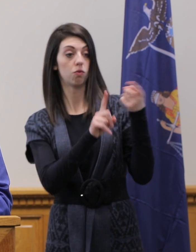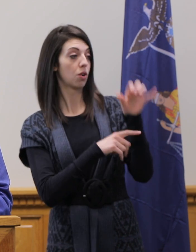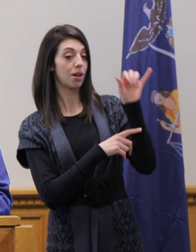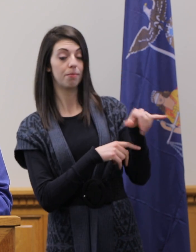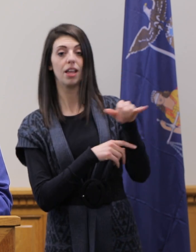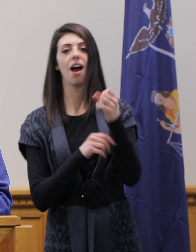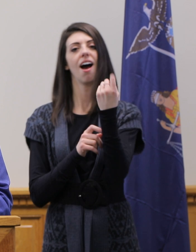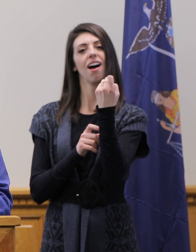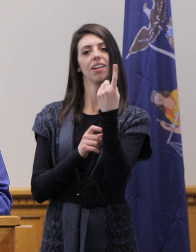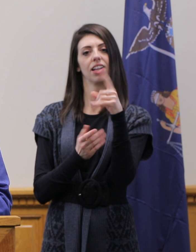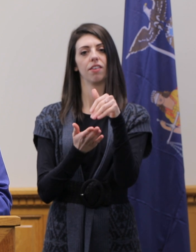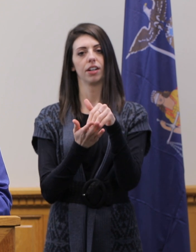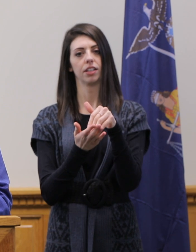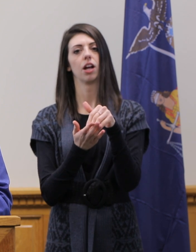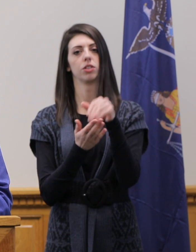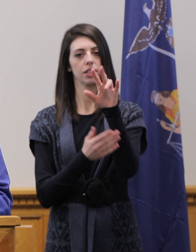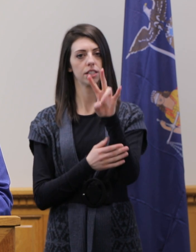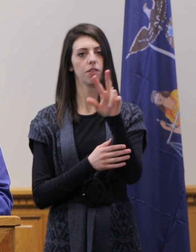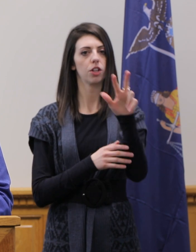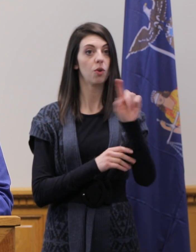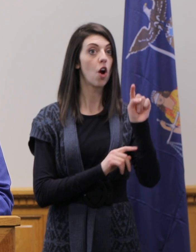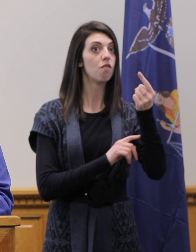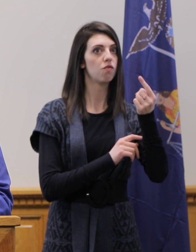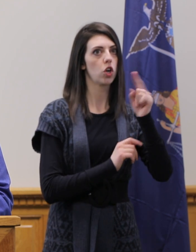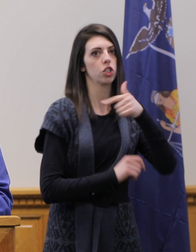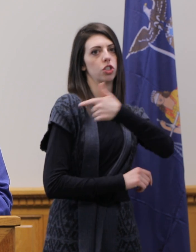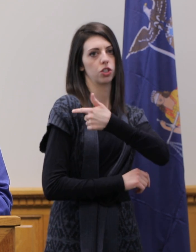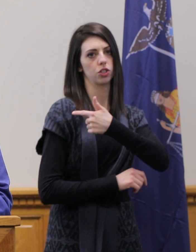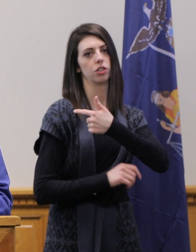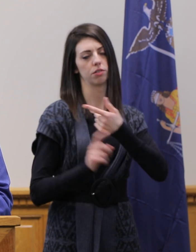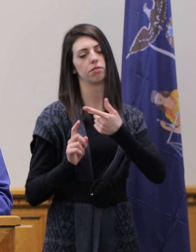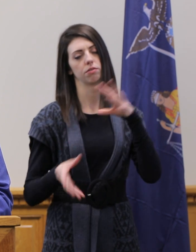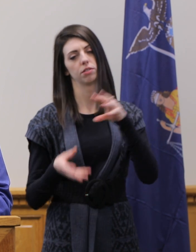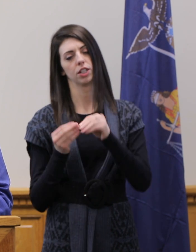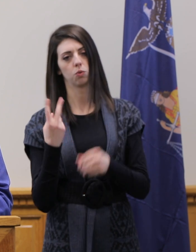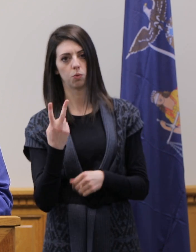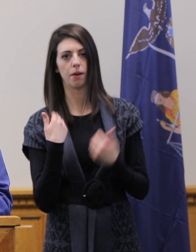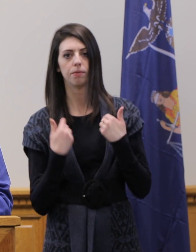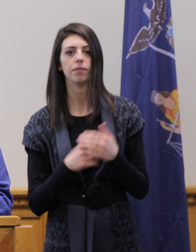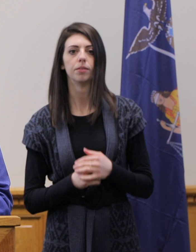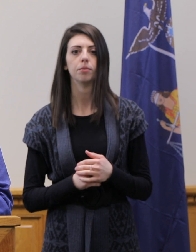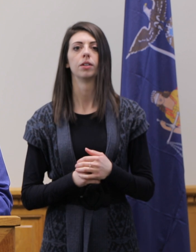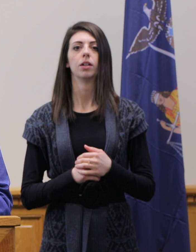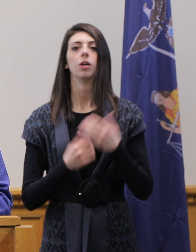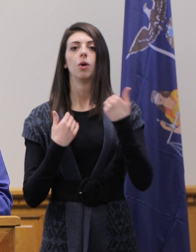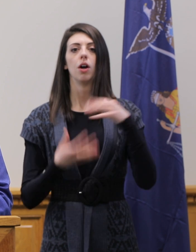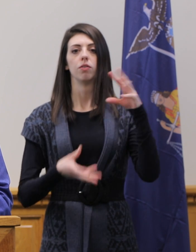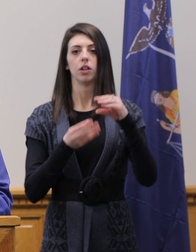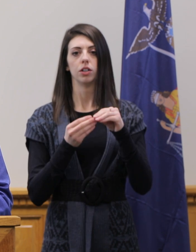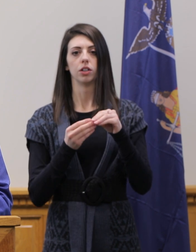11,073 are first doses. Of those, the County Health Department has administered 2,506